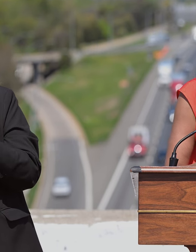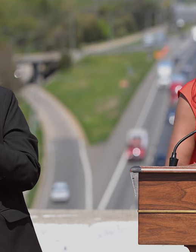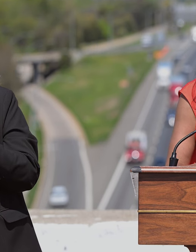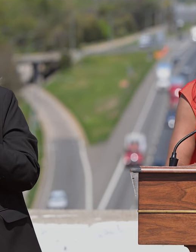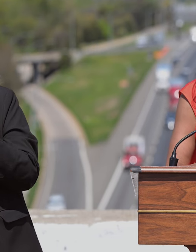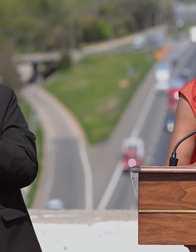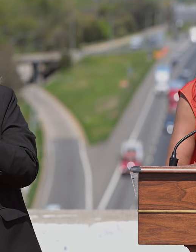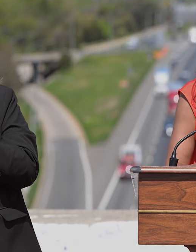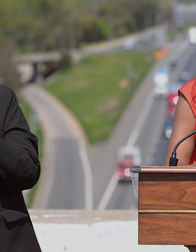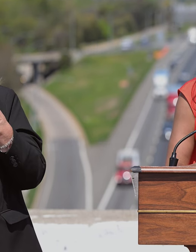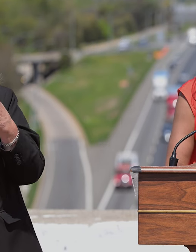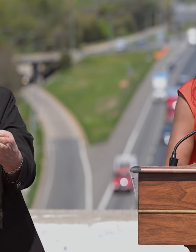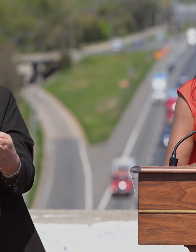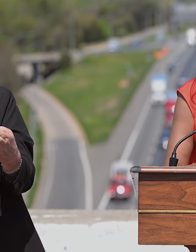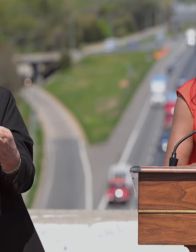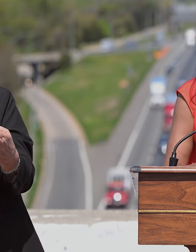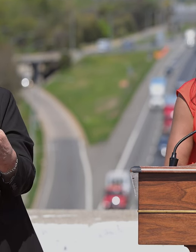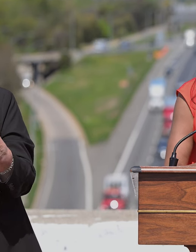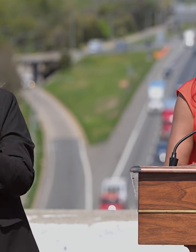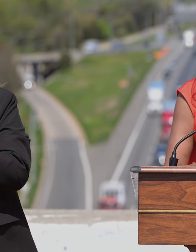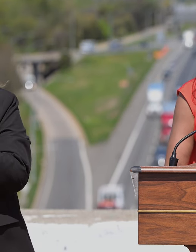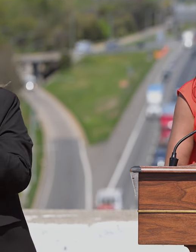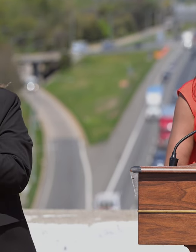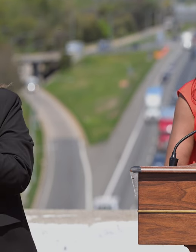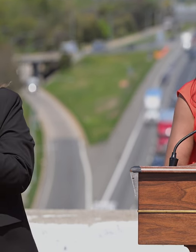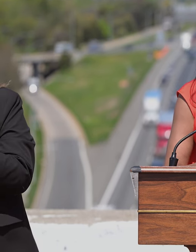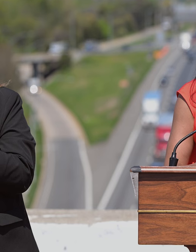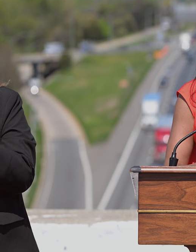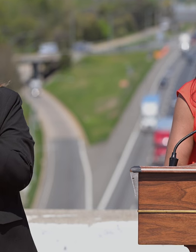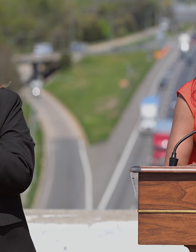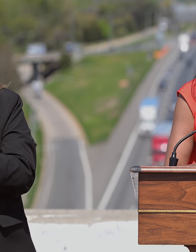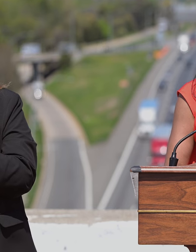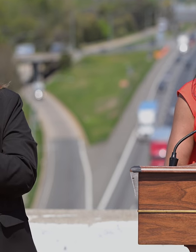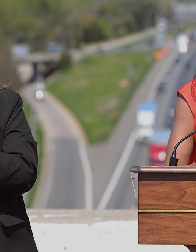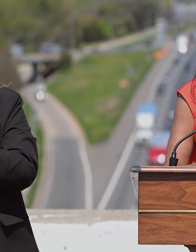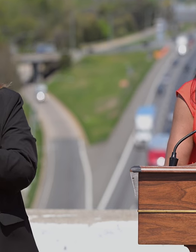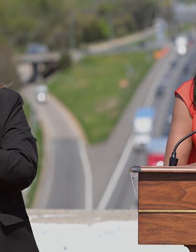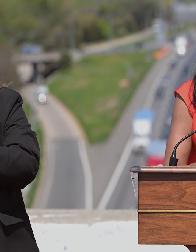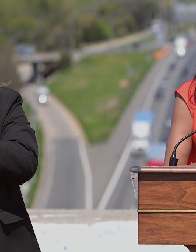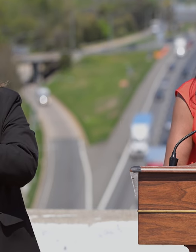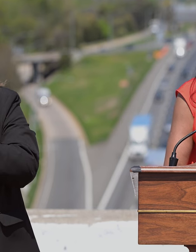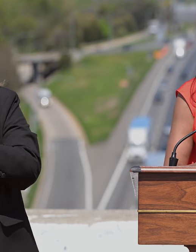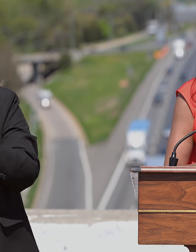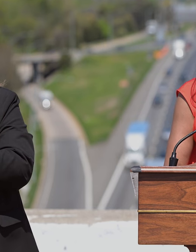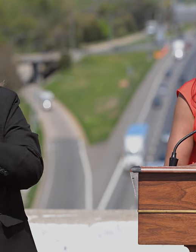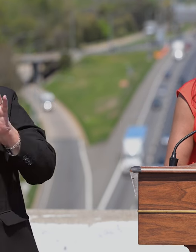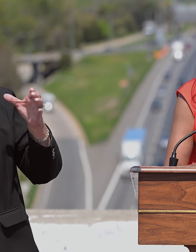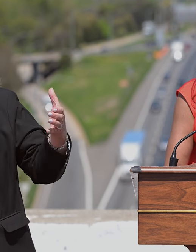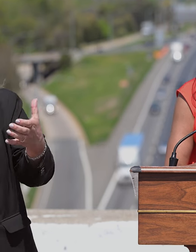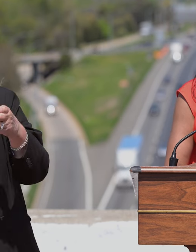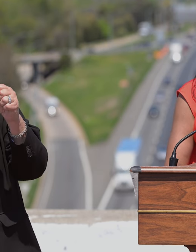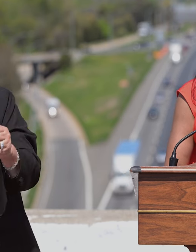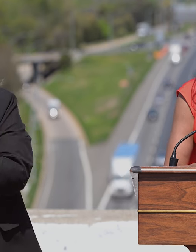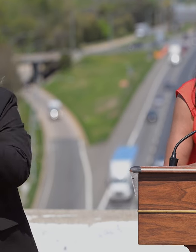with recommendations. The work group convened 19 times, crafting a holistic strategy